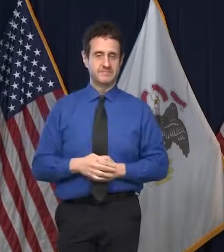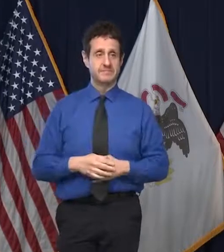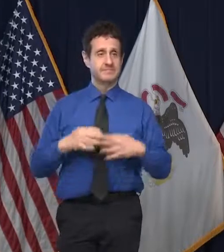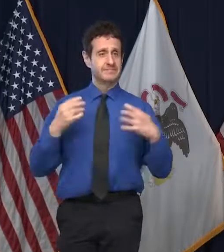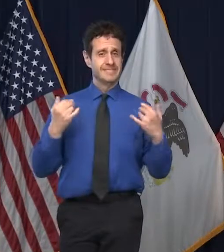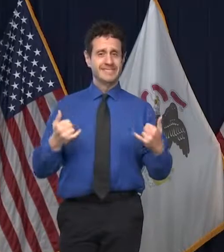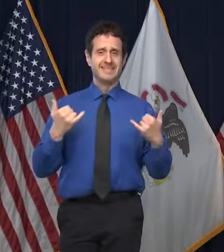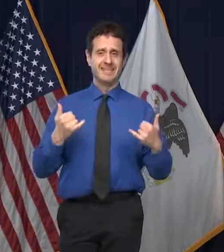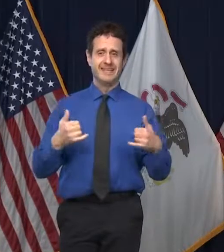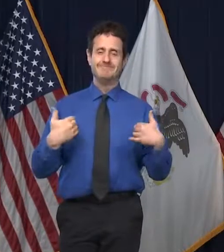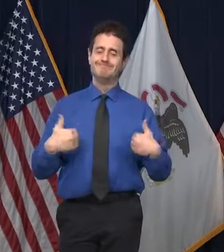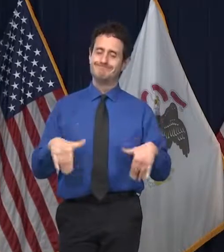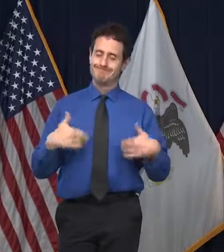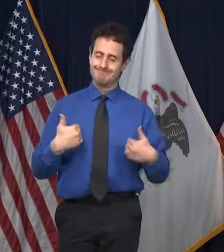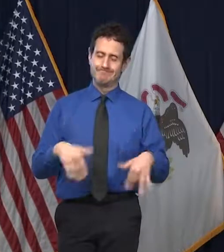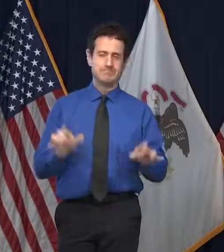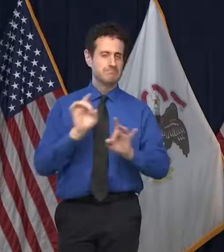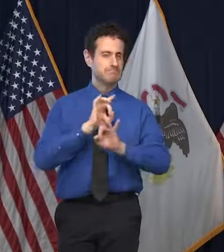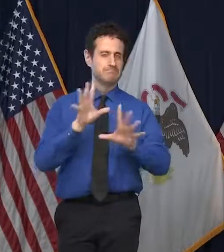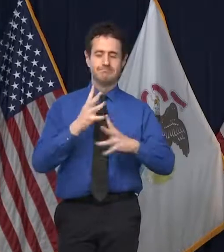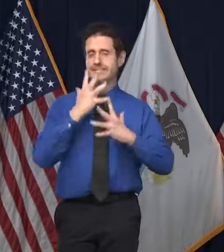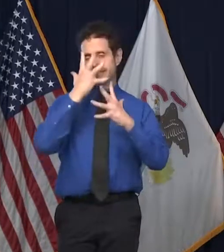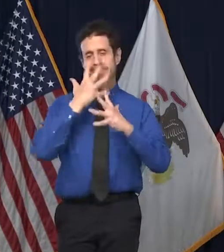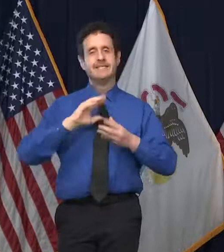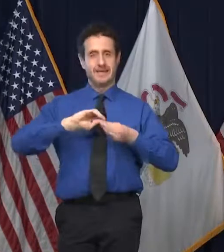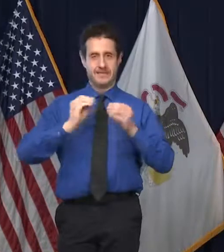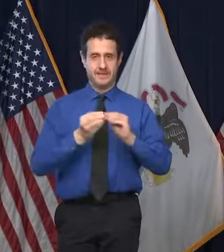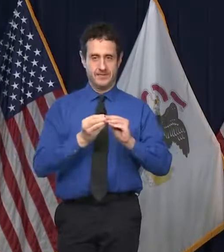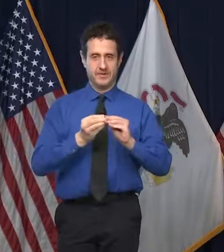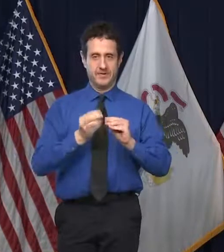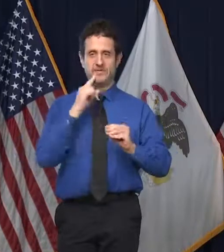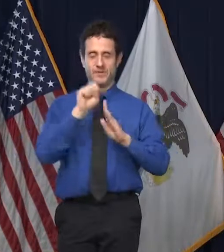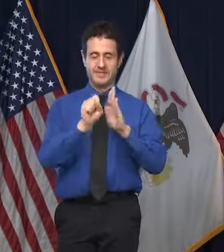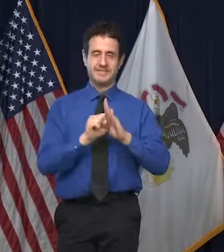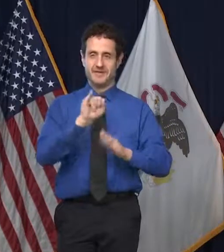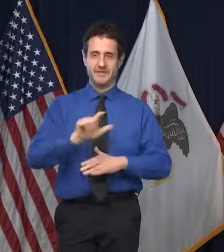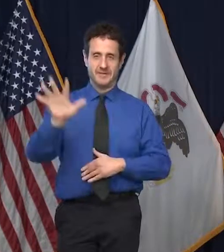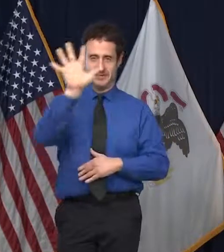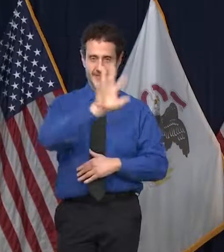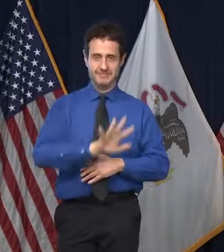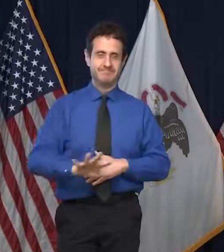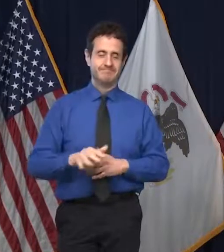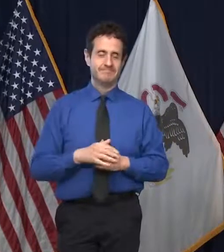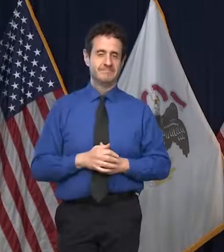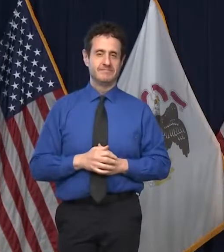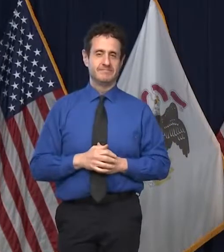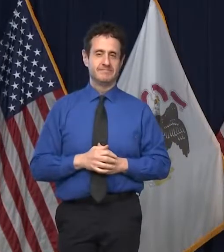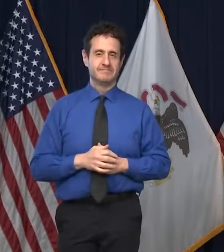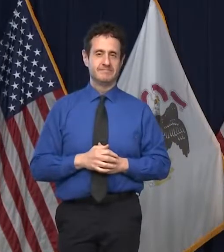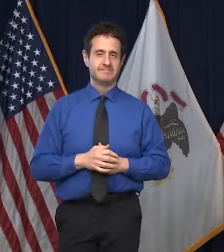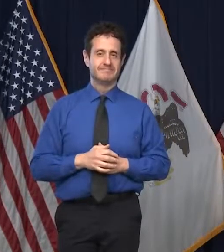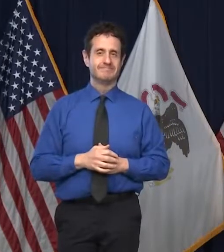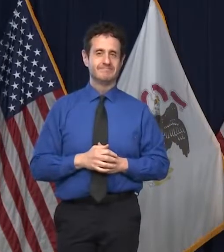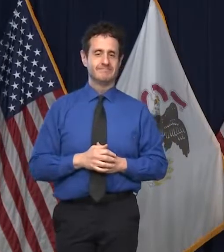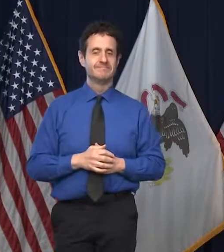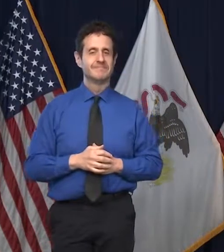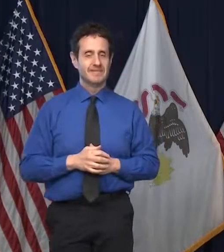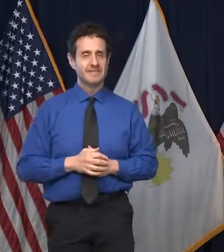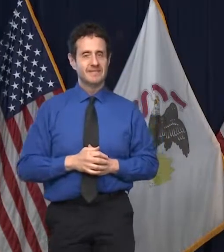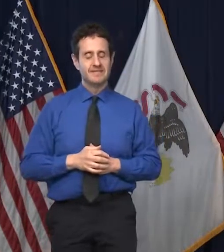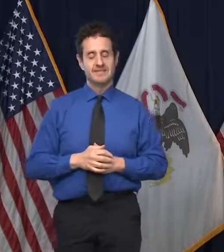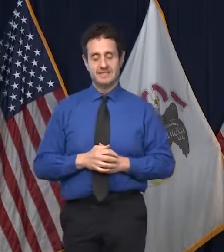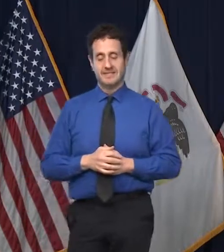Today we mark a terrible milestone for the state of Illinois. Following our